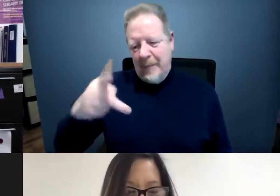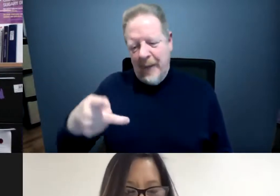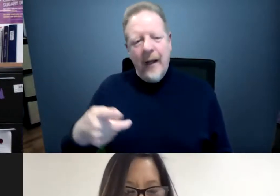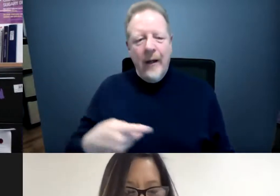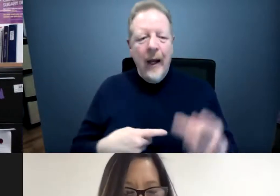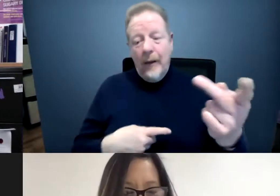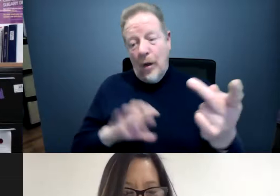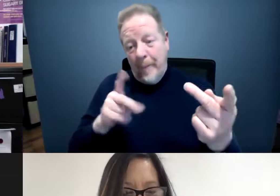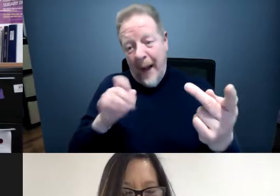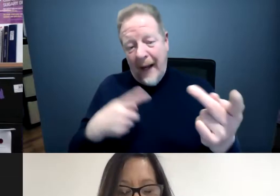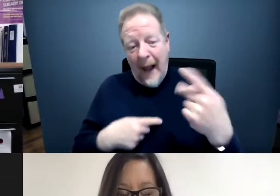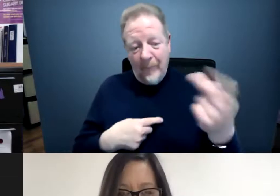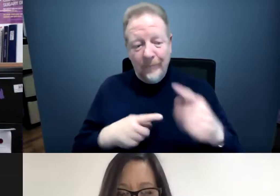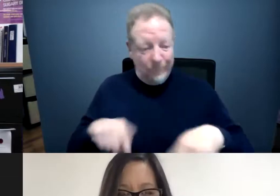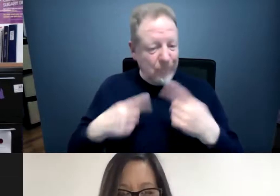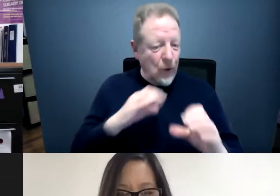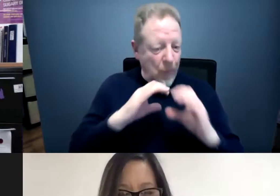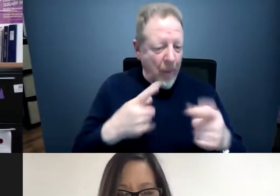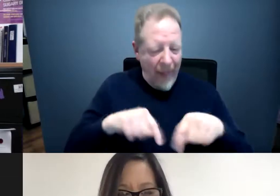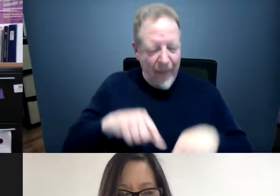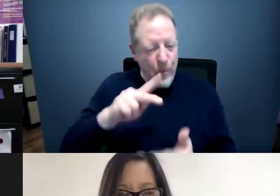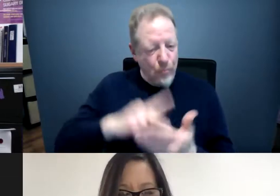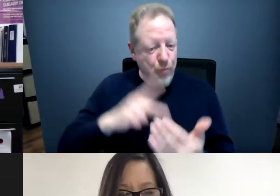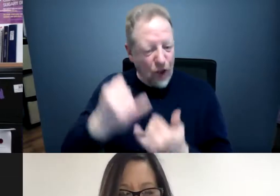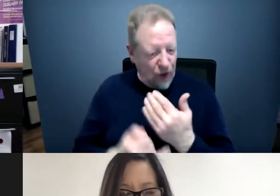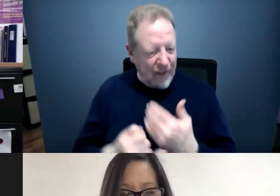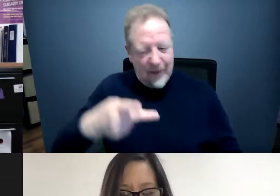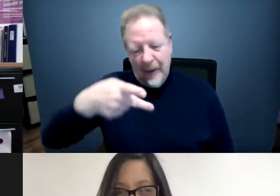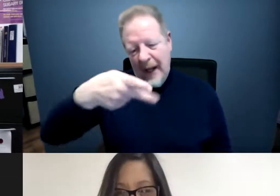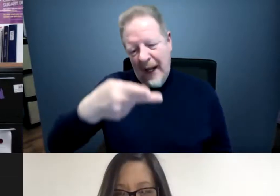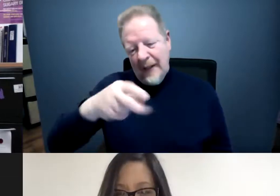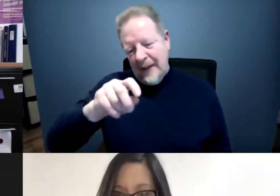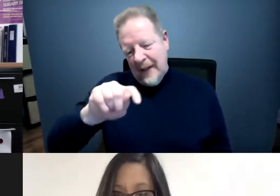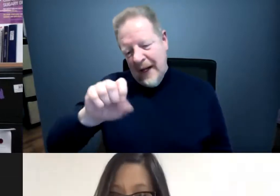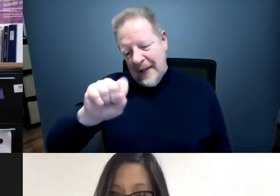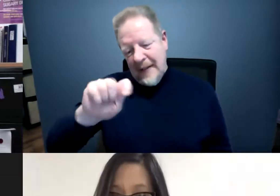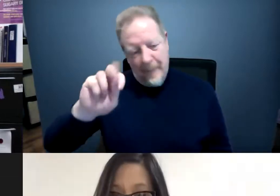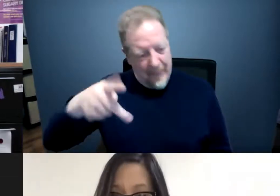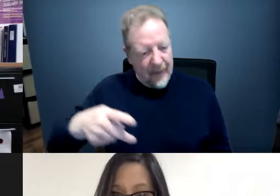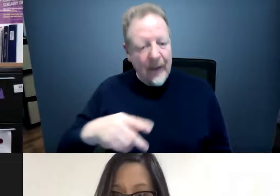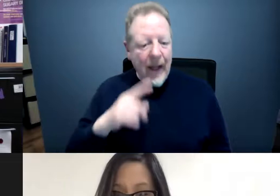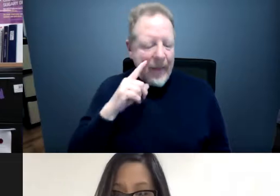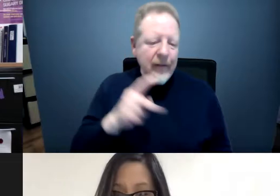communication about this project. And yeah, I think it's a necessary discussion to